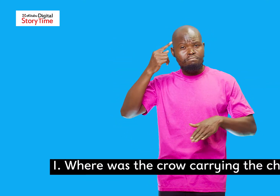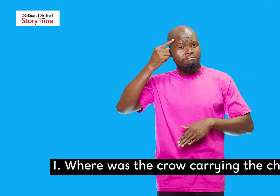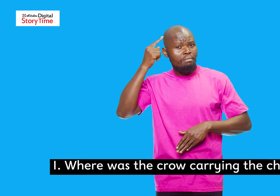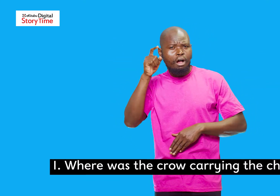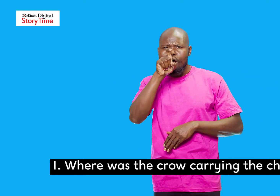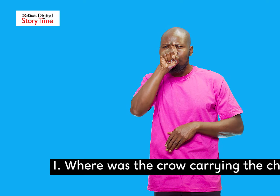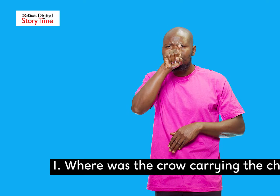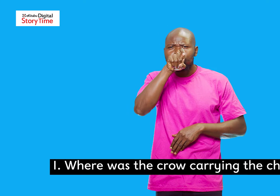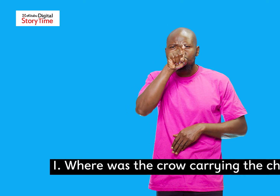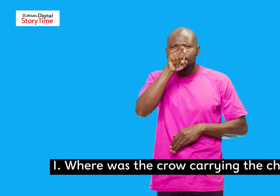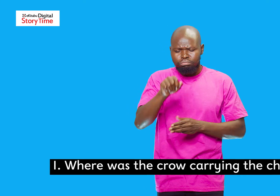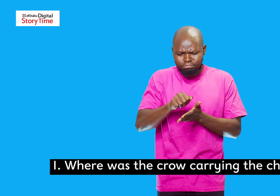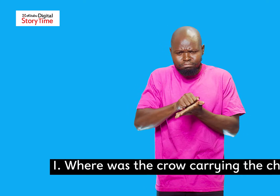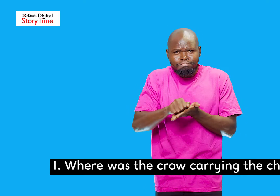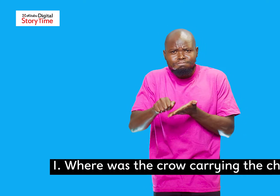Where was the crow carrying the cheese?